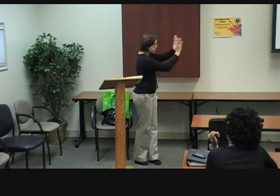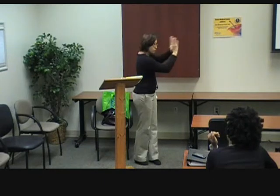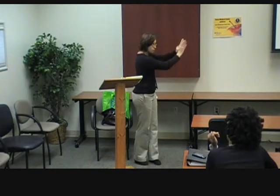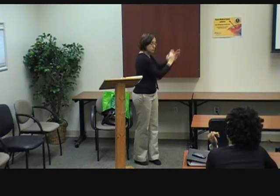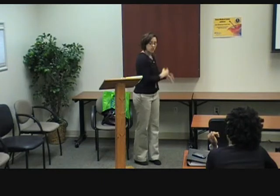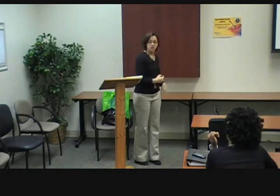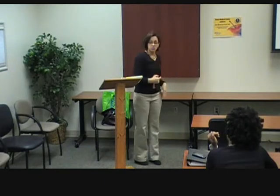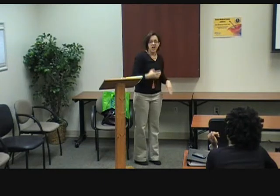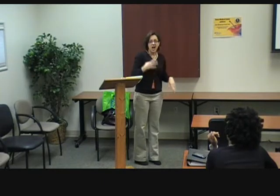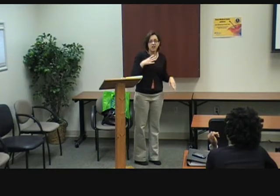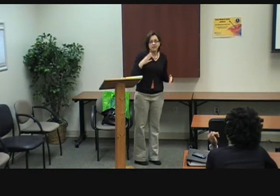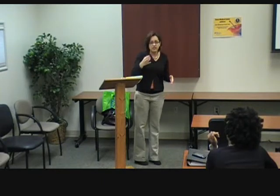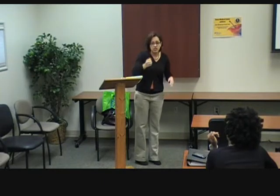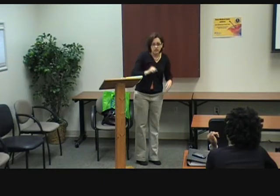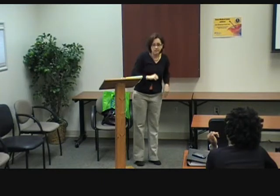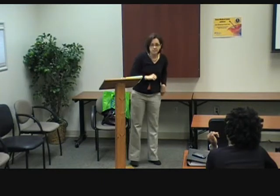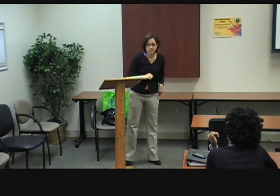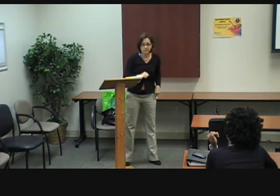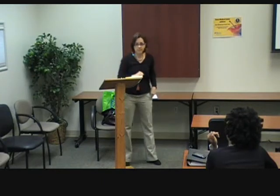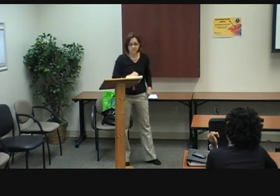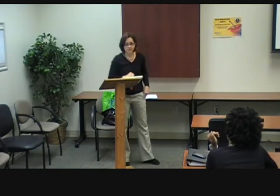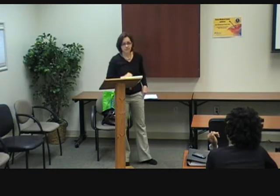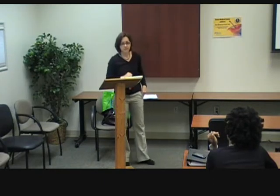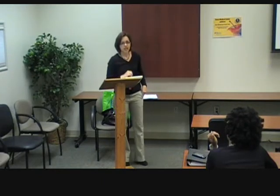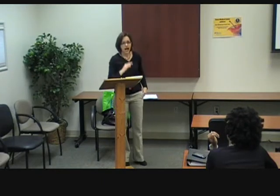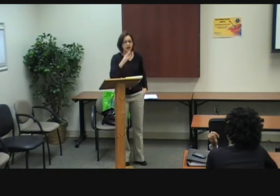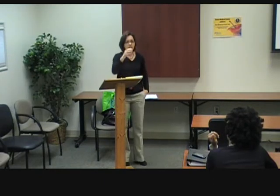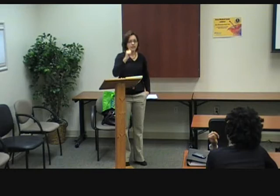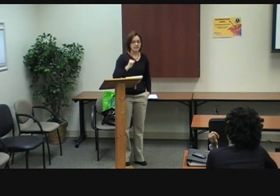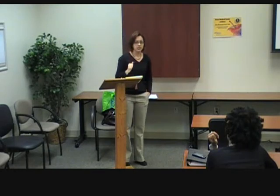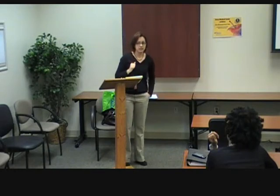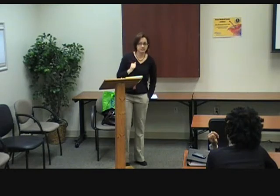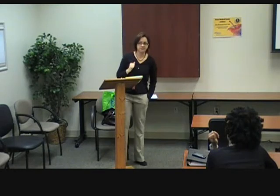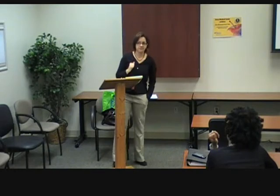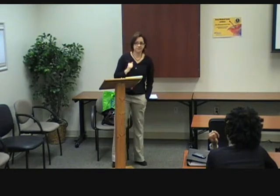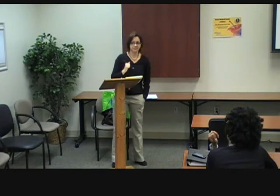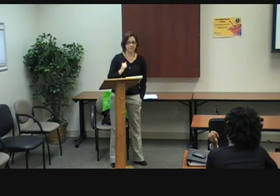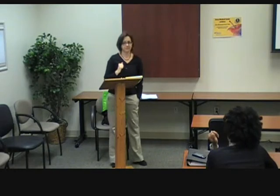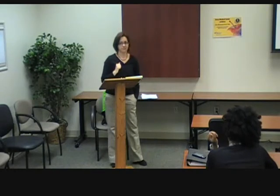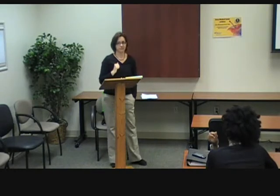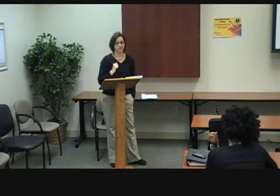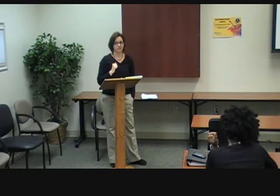me. I'll give that to you. Look at me. I'll give that to you.